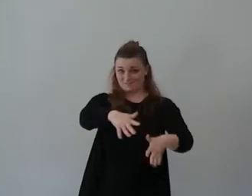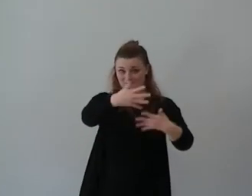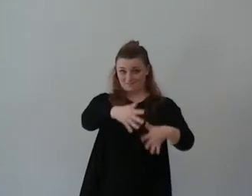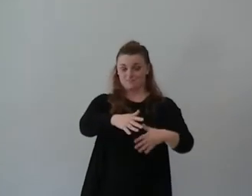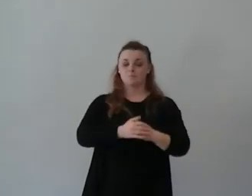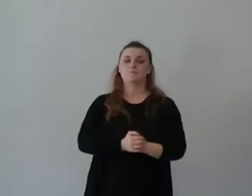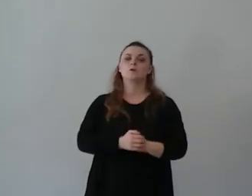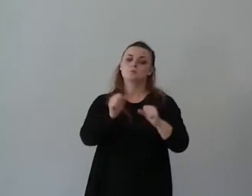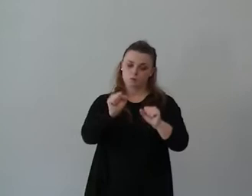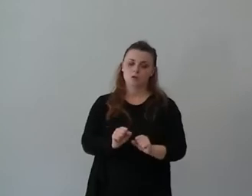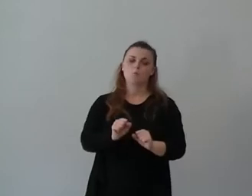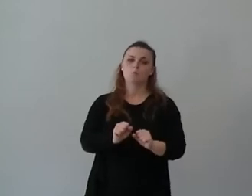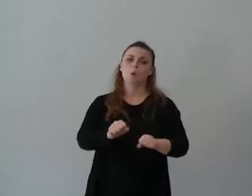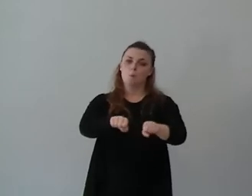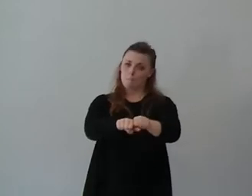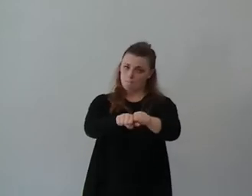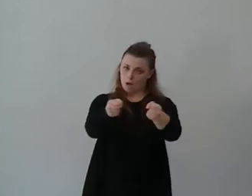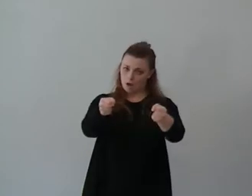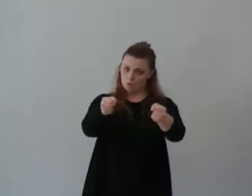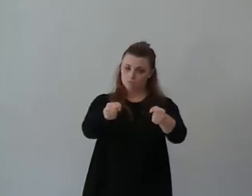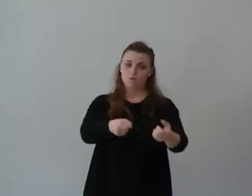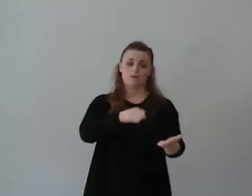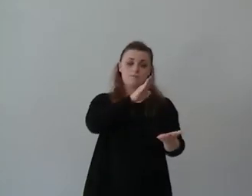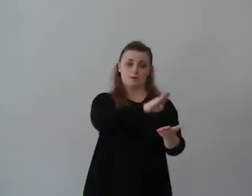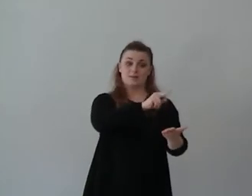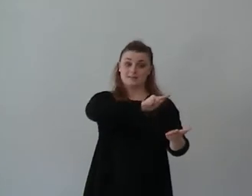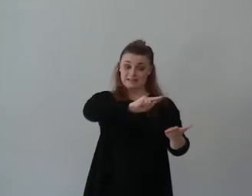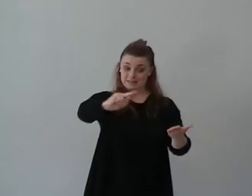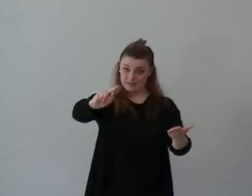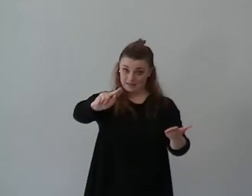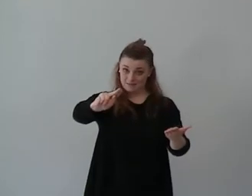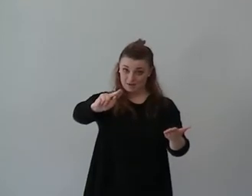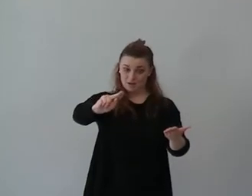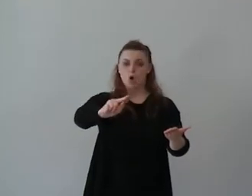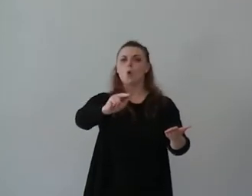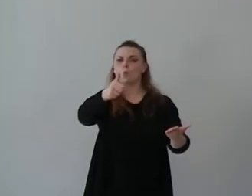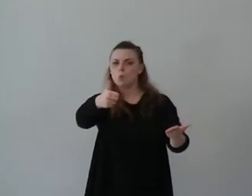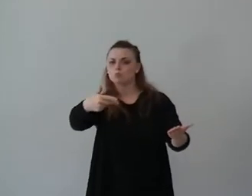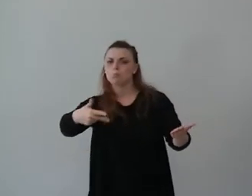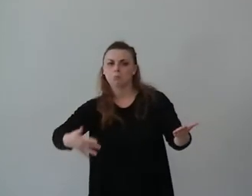e scrivete il nome, i nomi